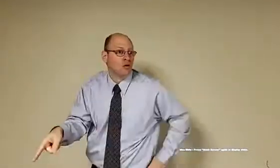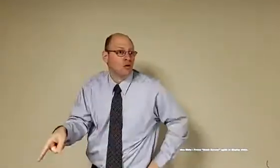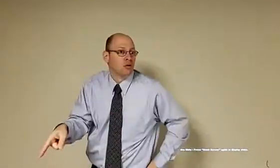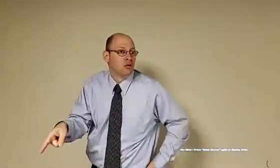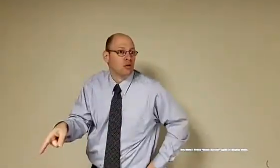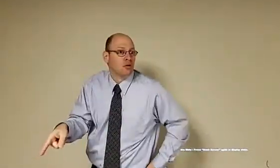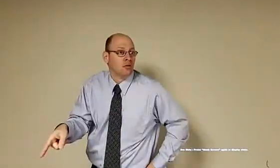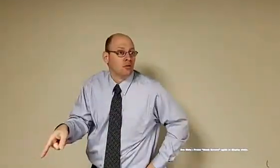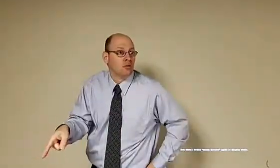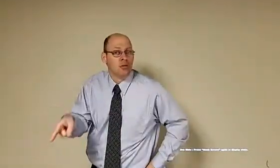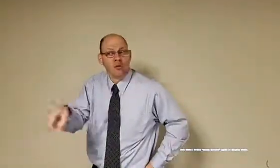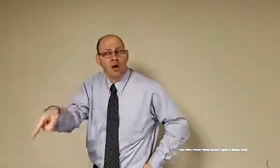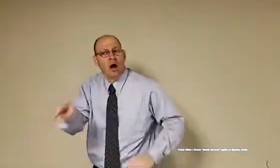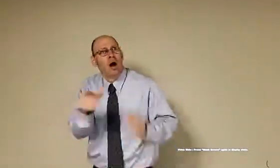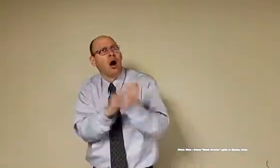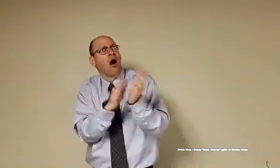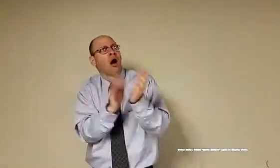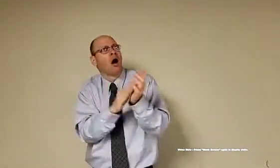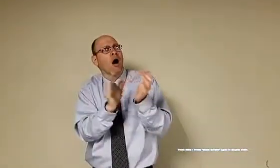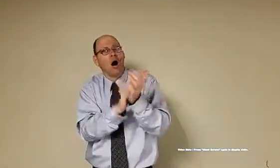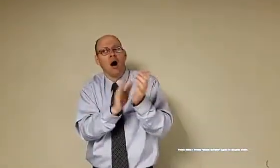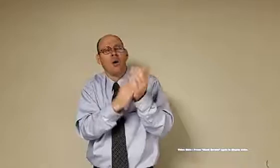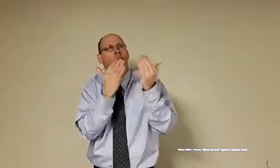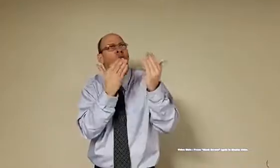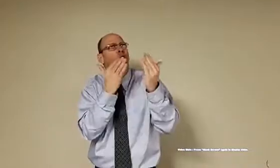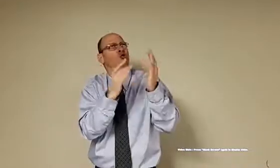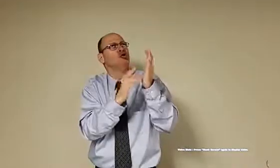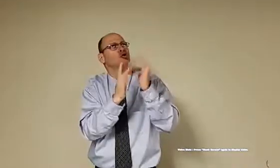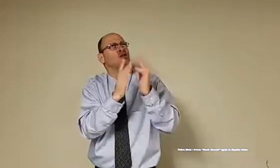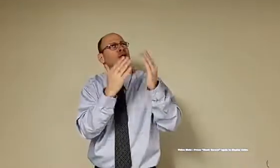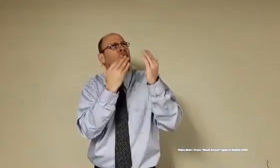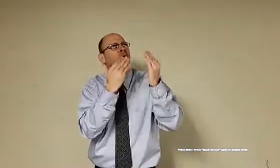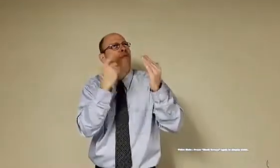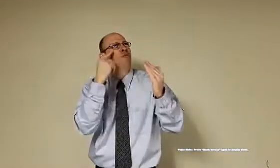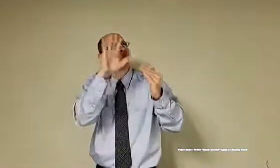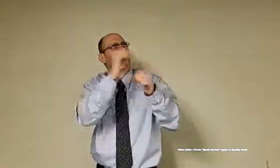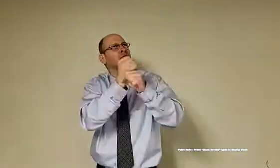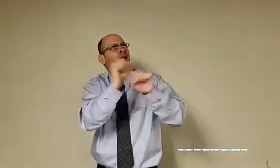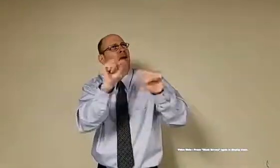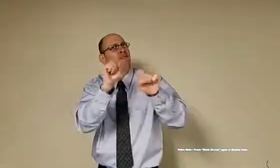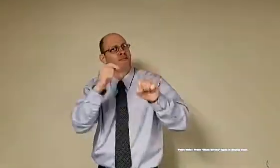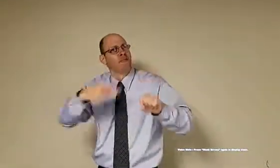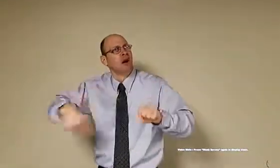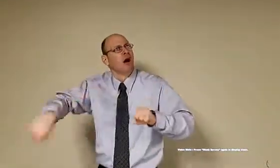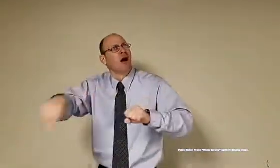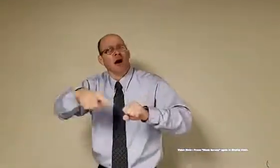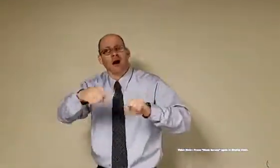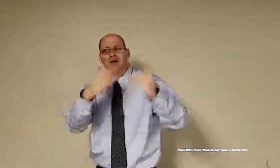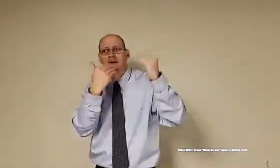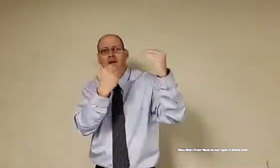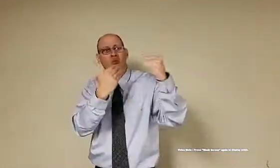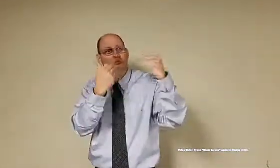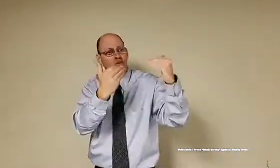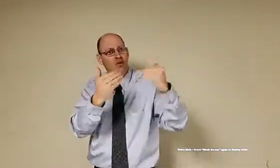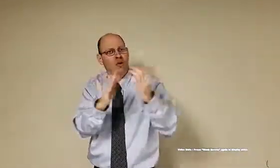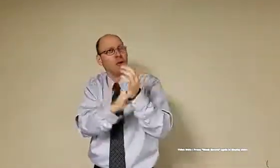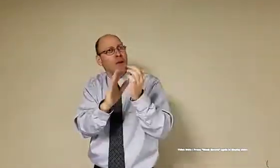And so, if Daniel had not been able to reveal the dream, he would have been killed also. So they were very thankful